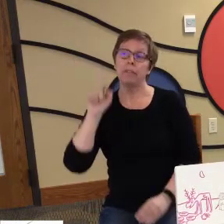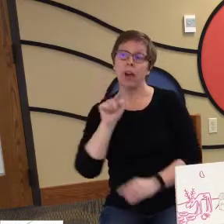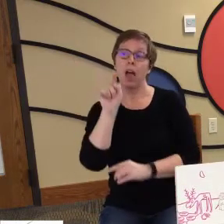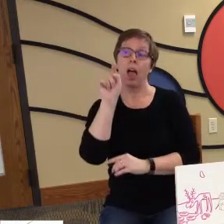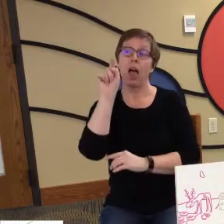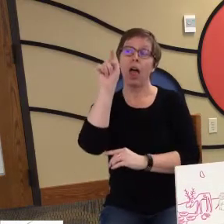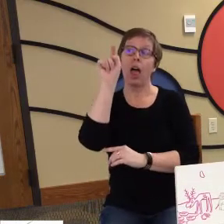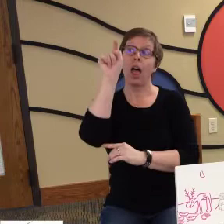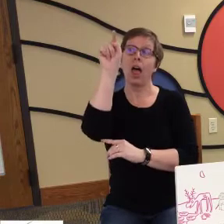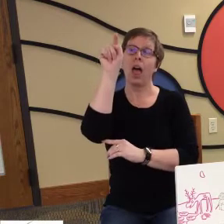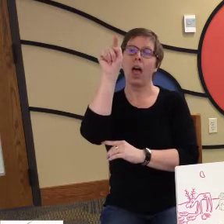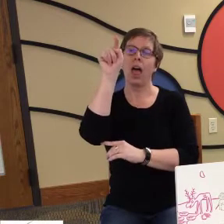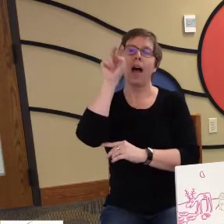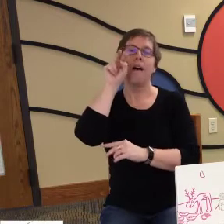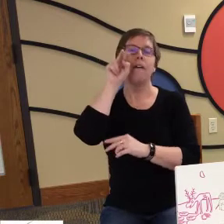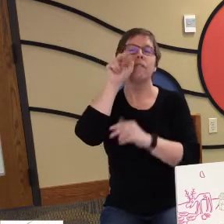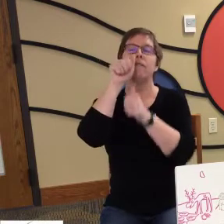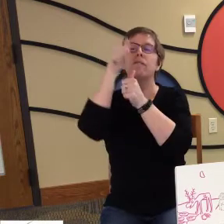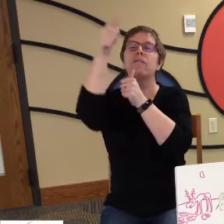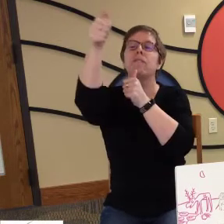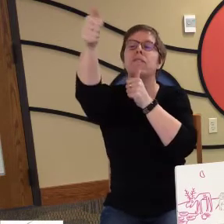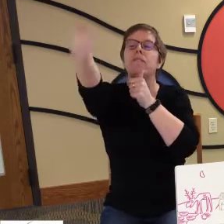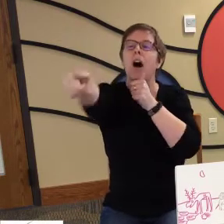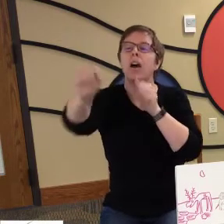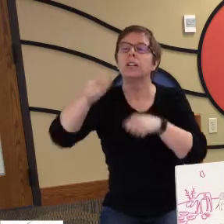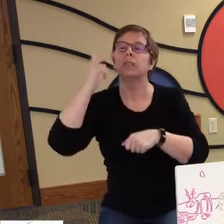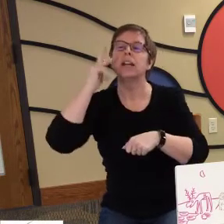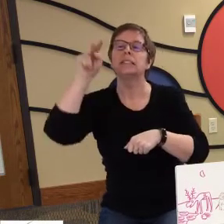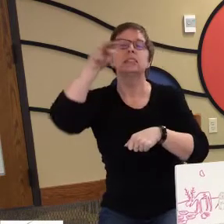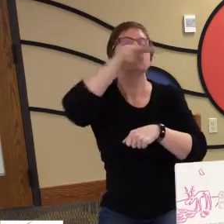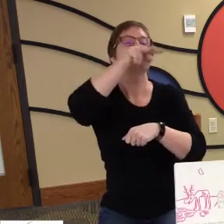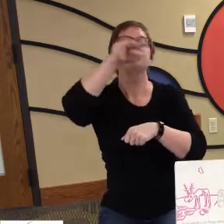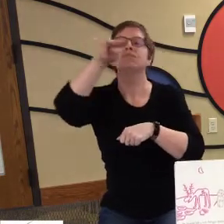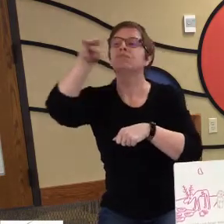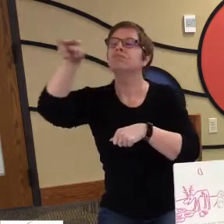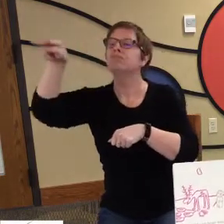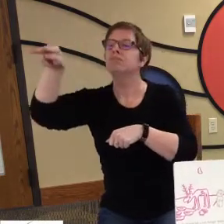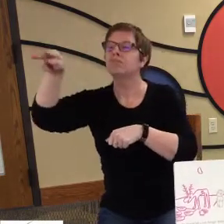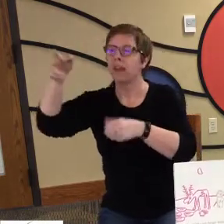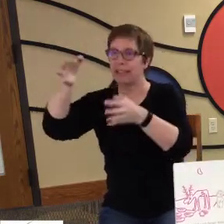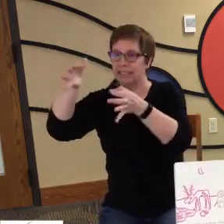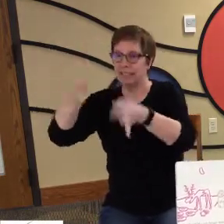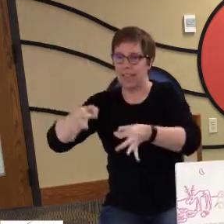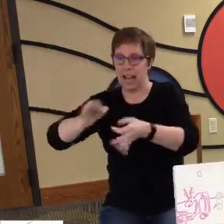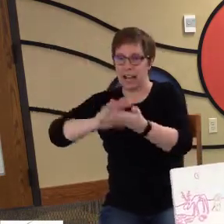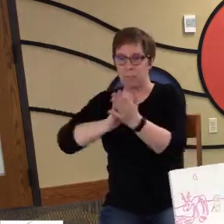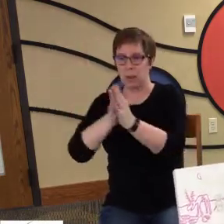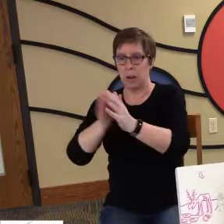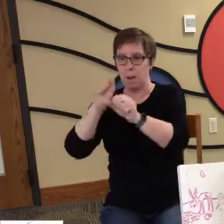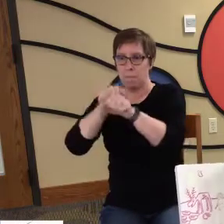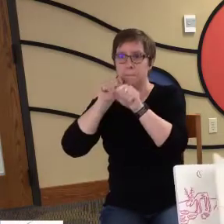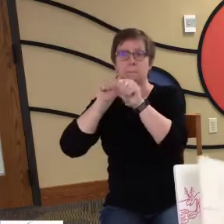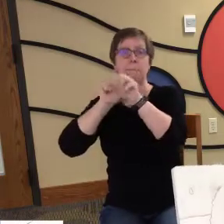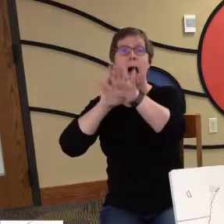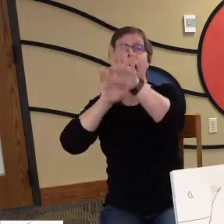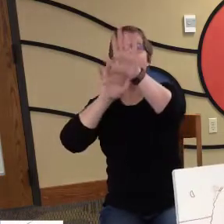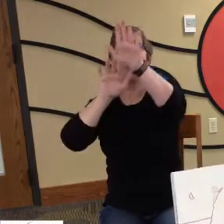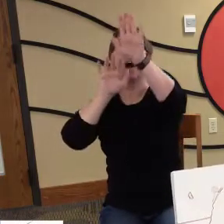went, the farther he could see. So he decided to make the hill a mountain.